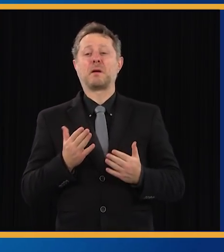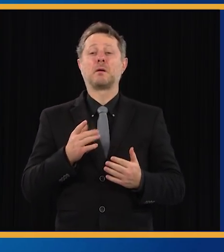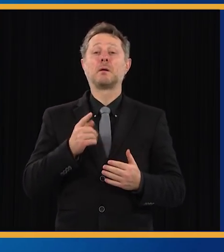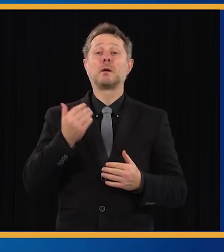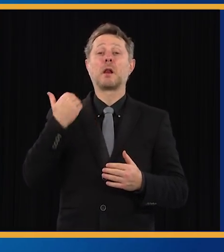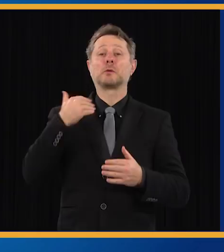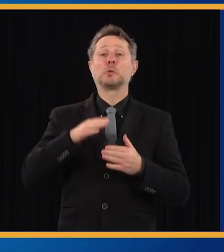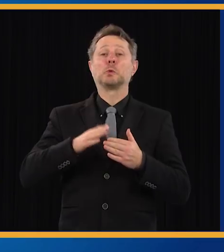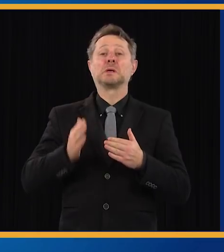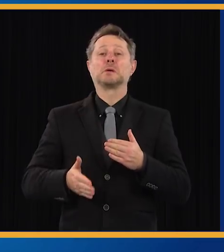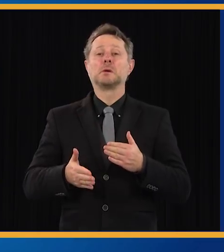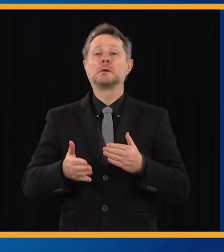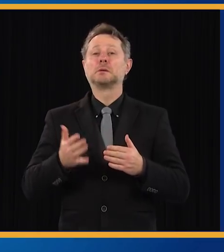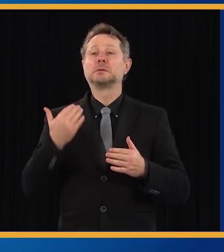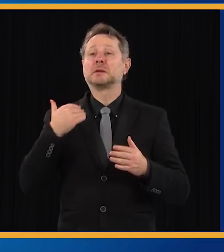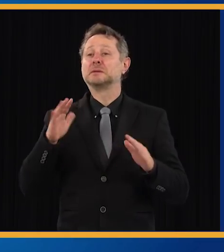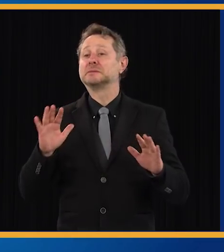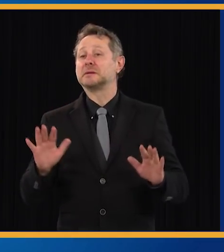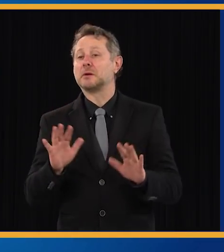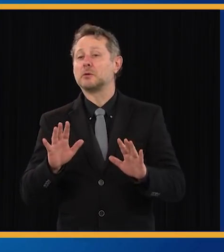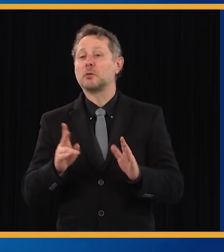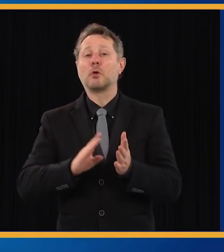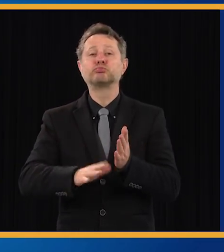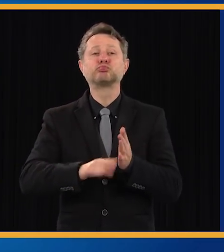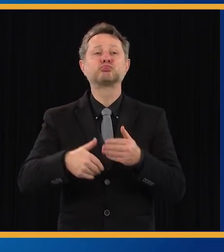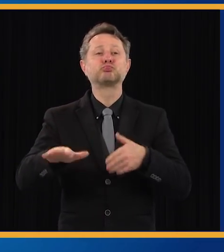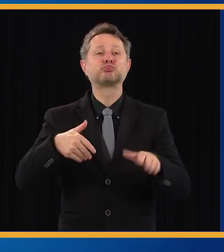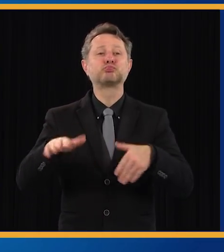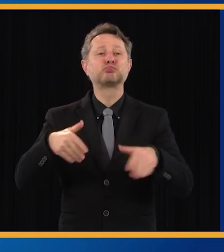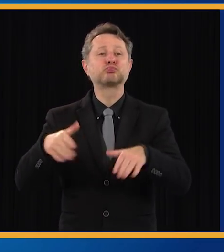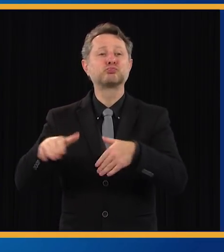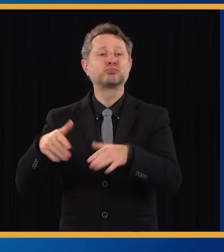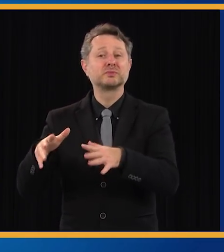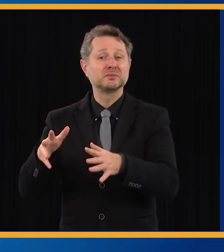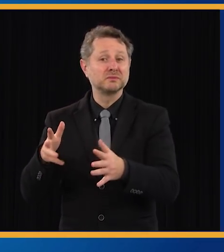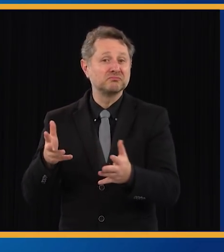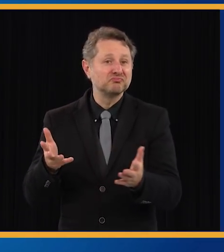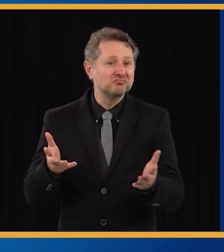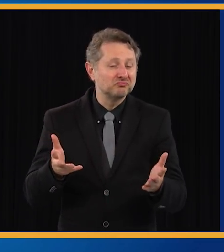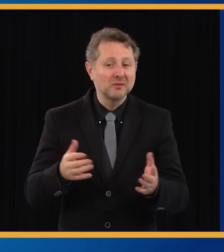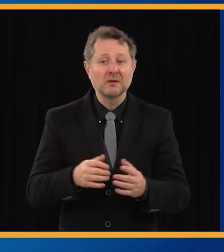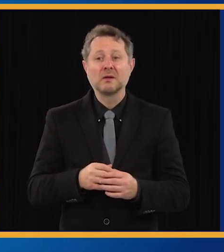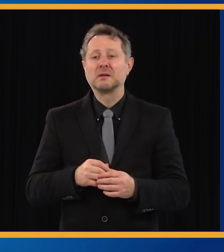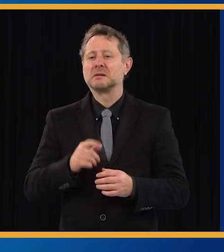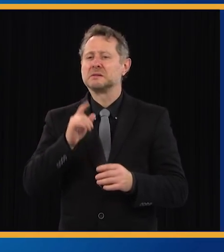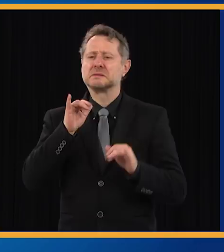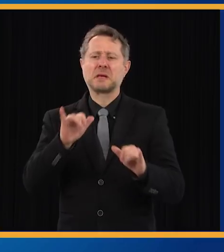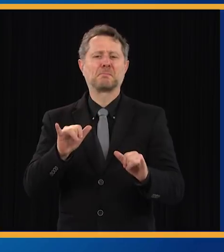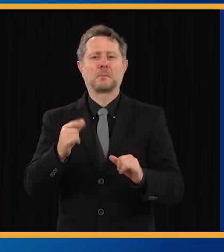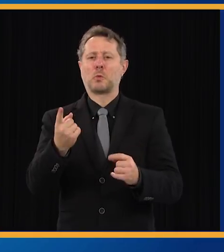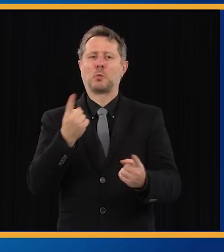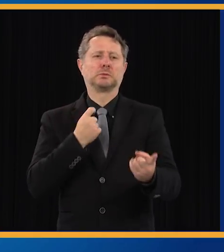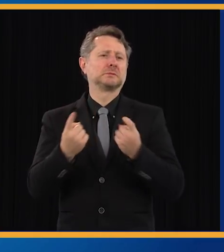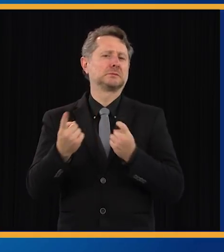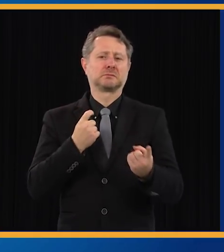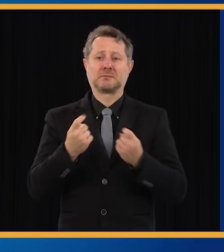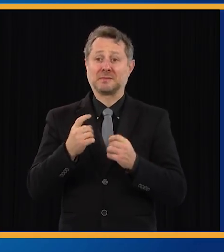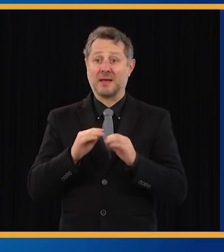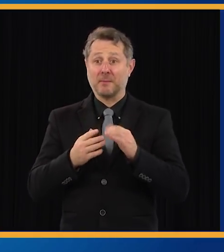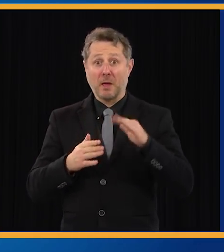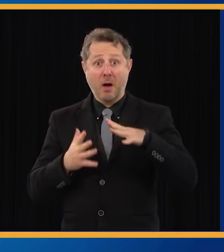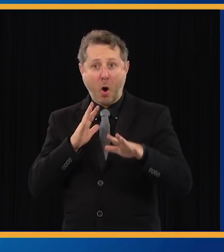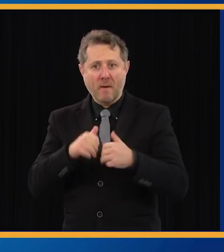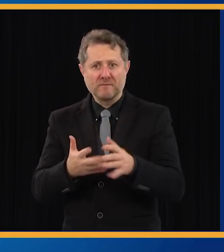Sunday discharges may be down. But we have the same question: how fast and how steady is the